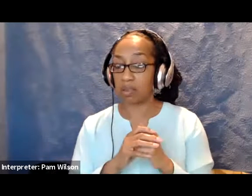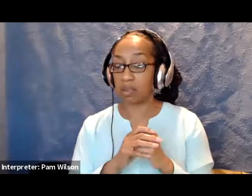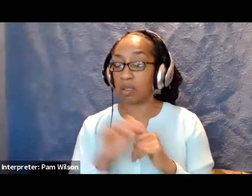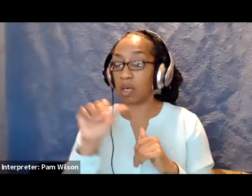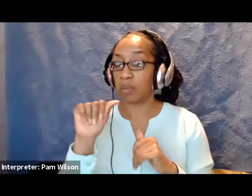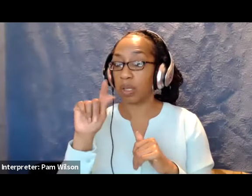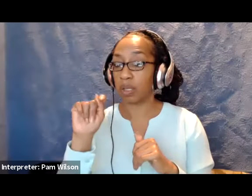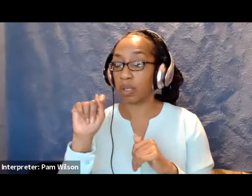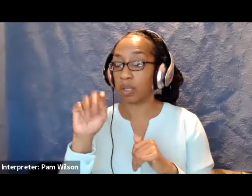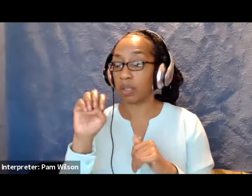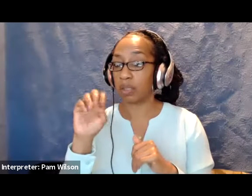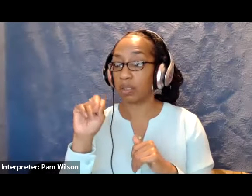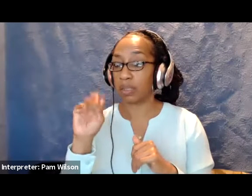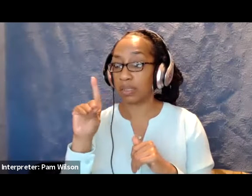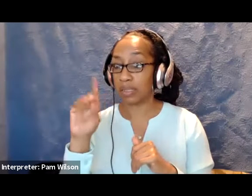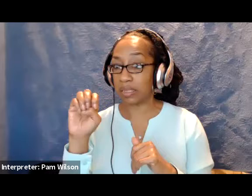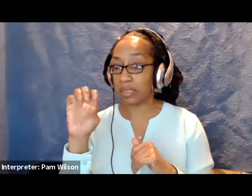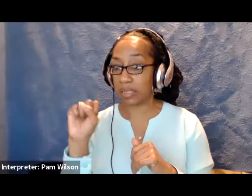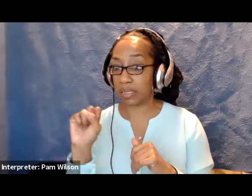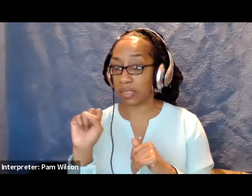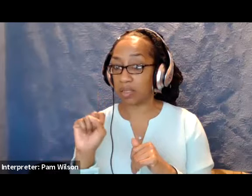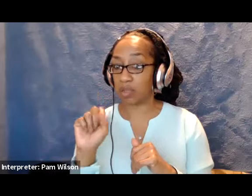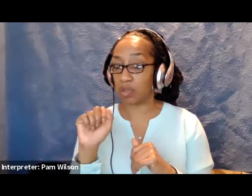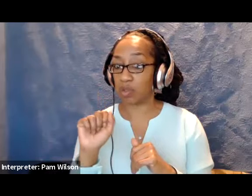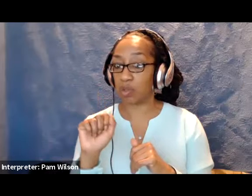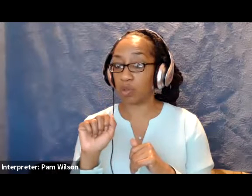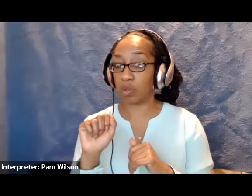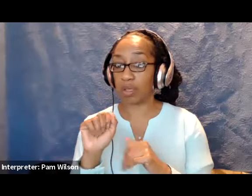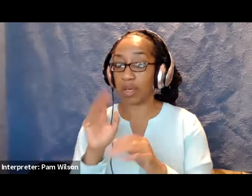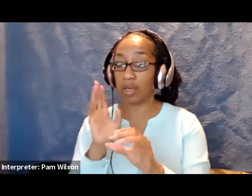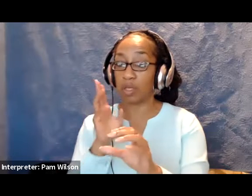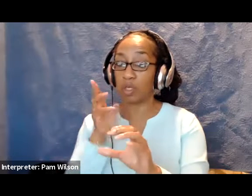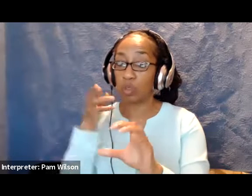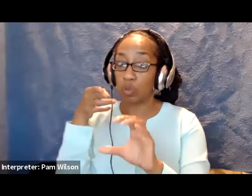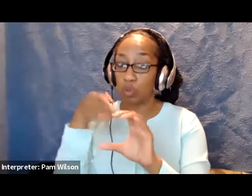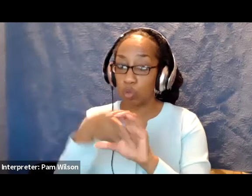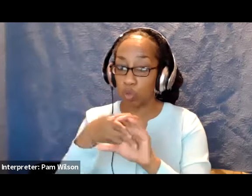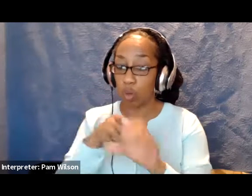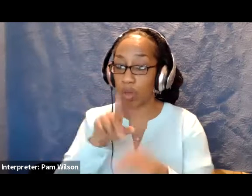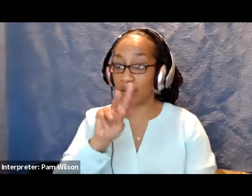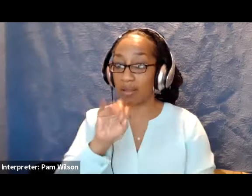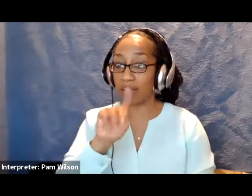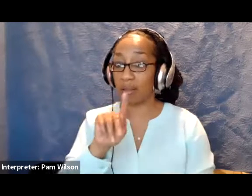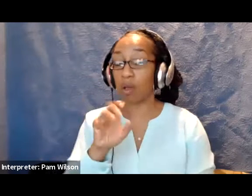either join the link or copy the invitation, all right?